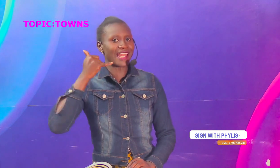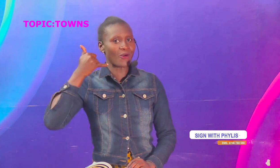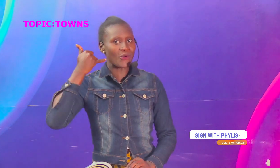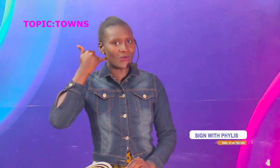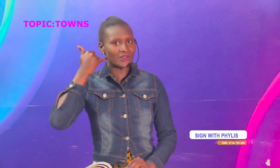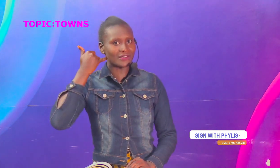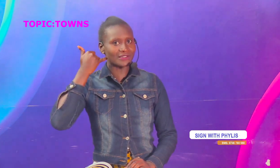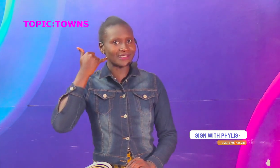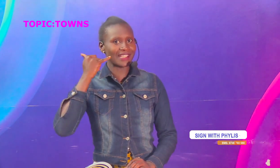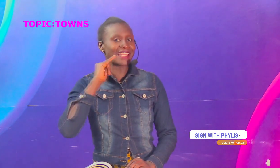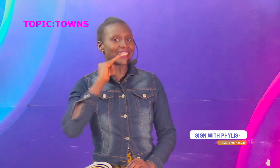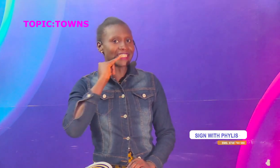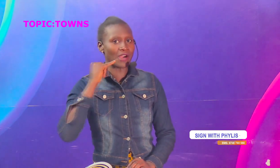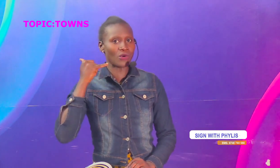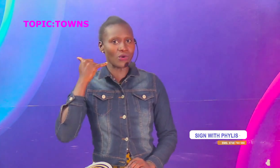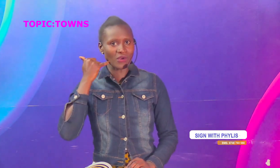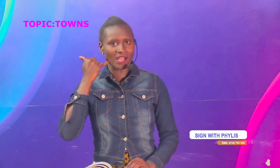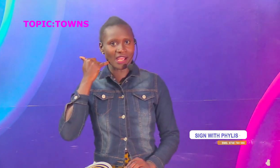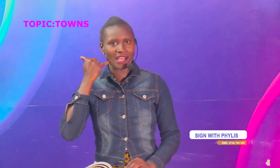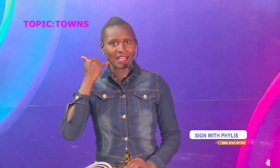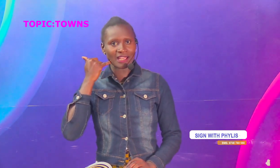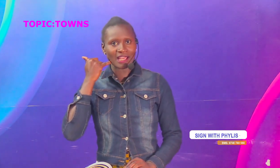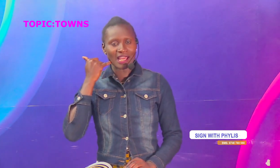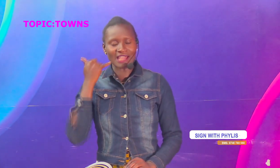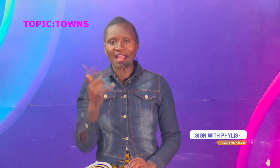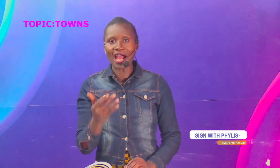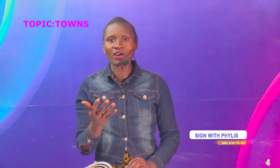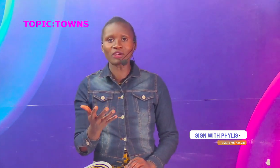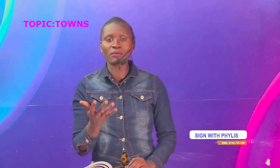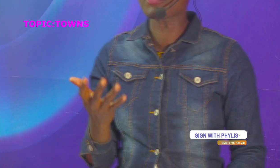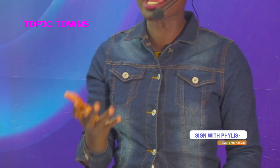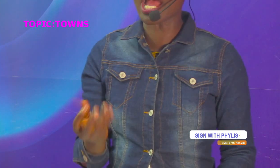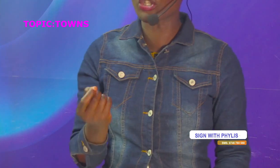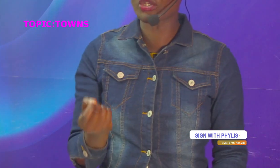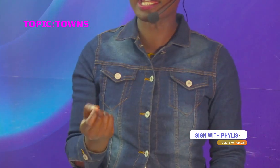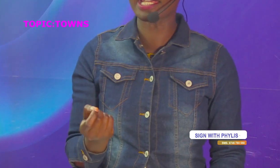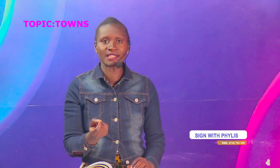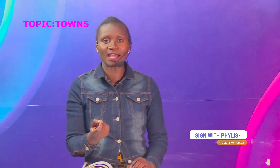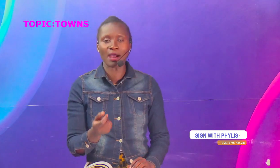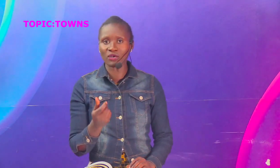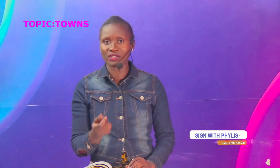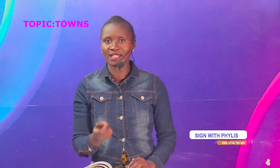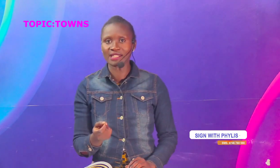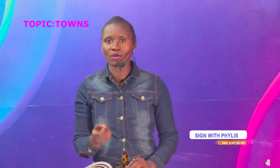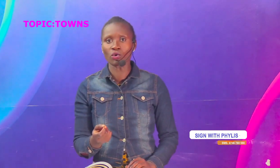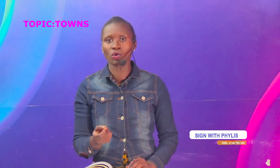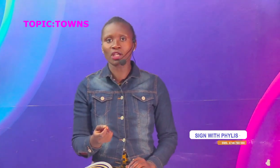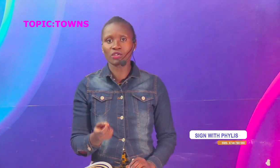Nakuru. Nakuru. And how can we make a short sentence about this Nakuru so that you